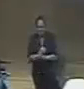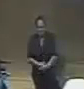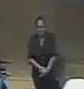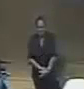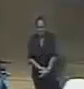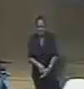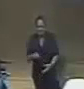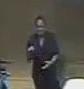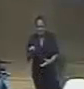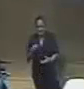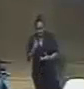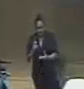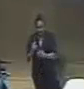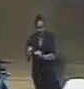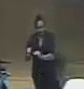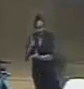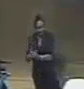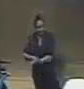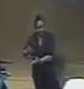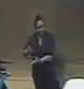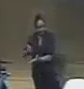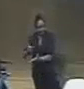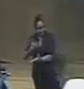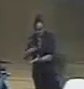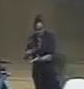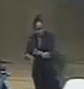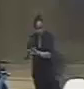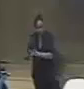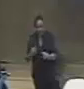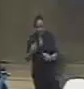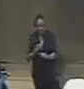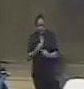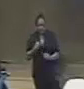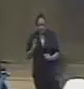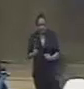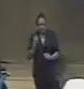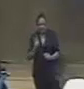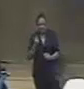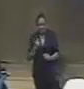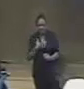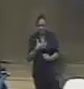So, if we're going to teach our students to do that, we have to do it first.